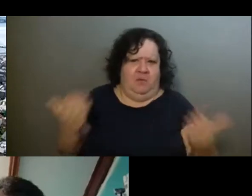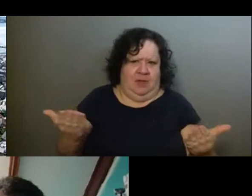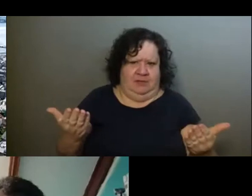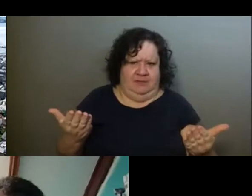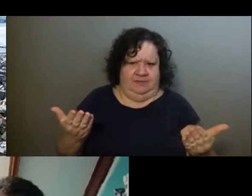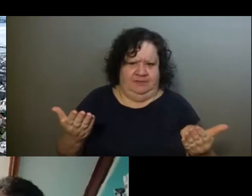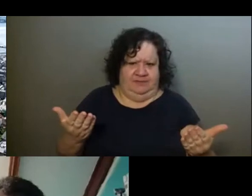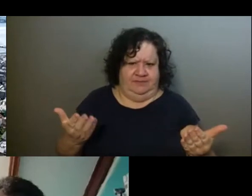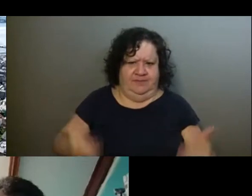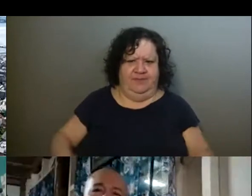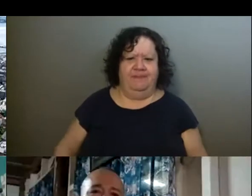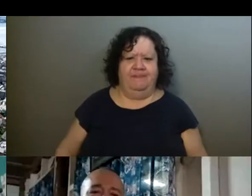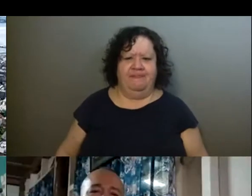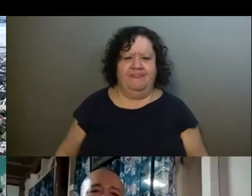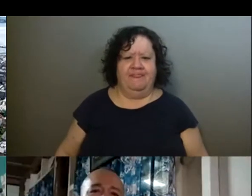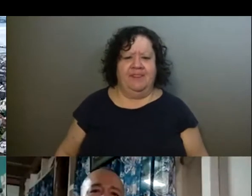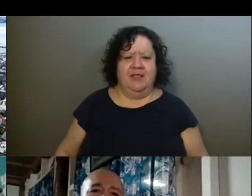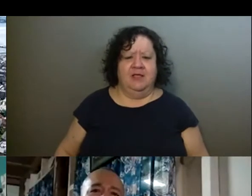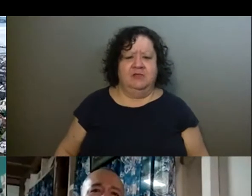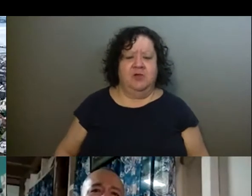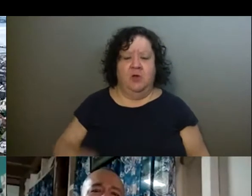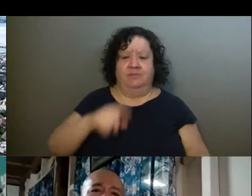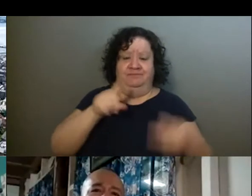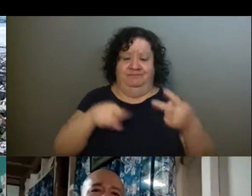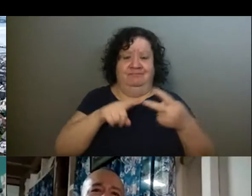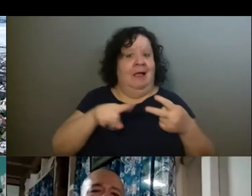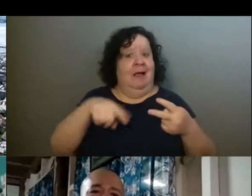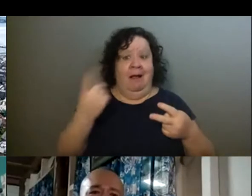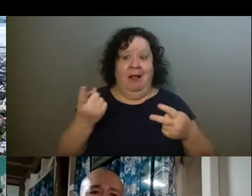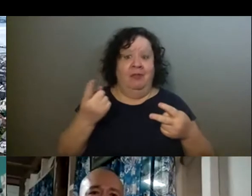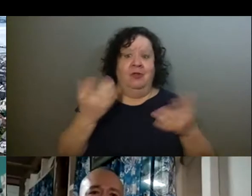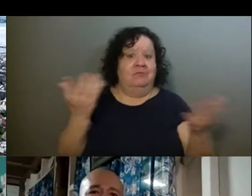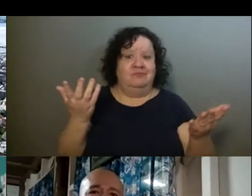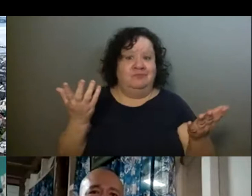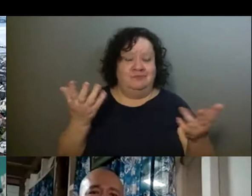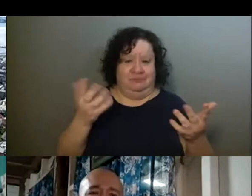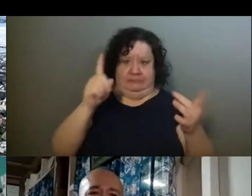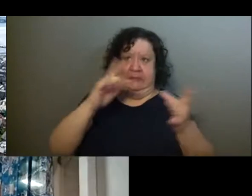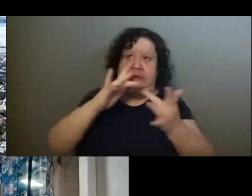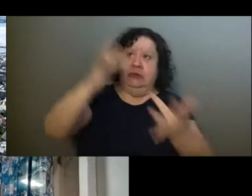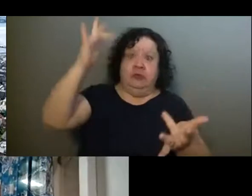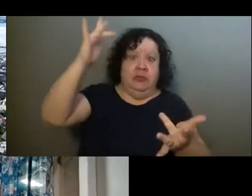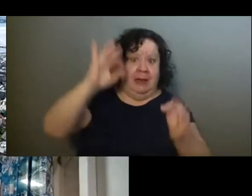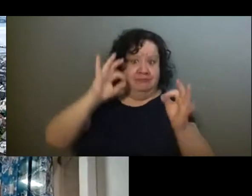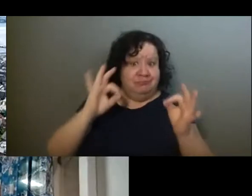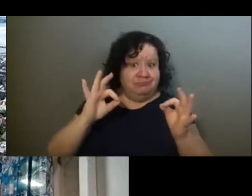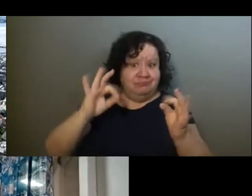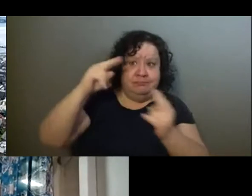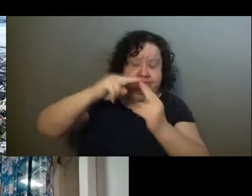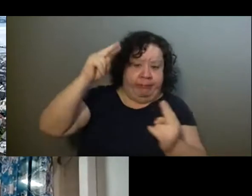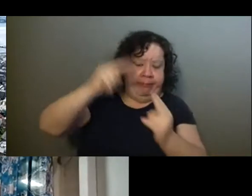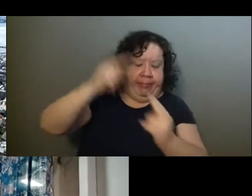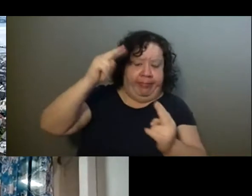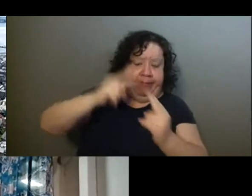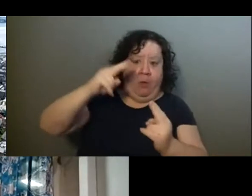is connectivity. Reliant on connectivity to ensure that the message that is being portrayed is actually delivered on